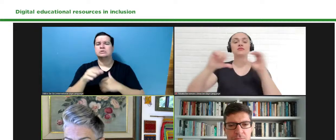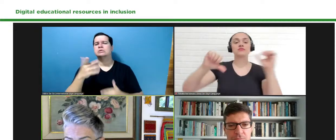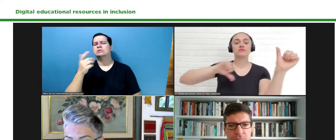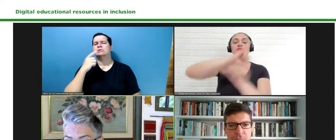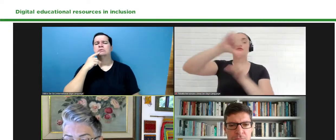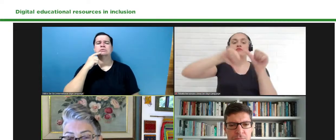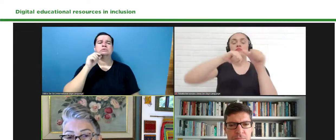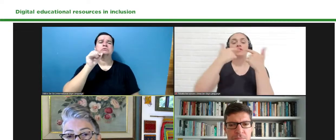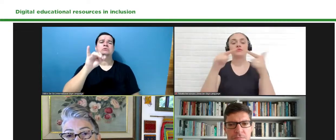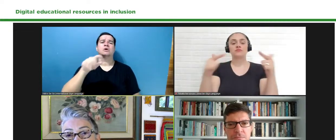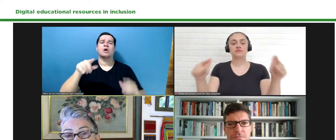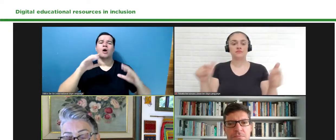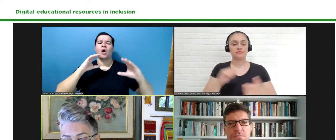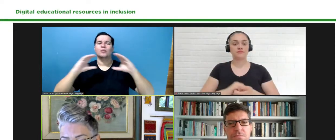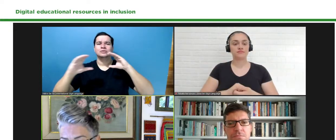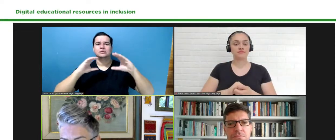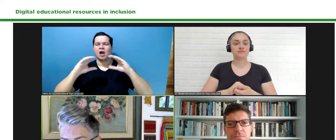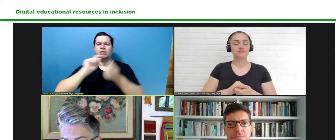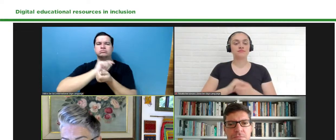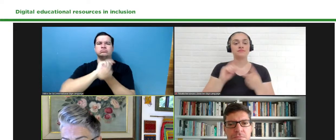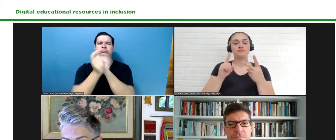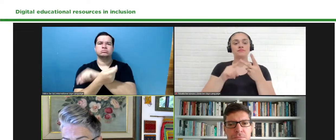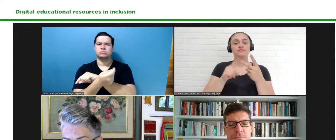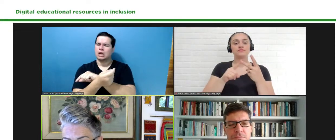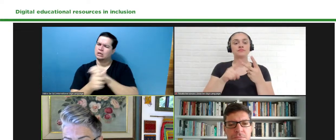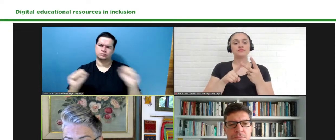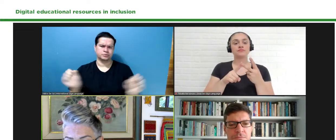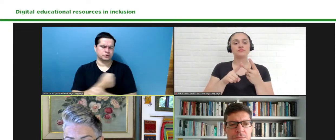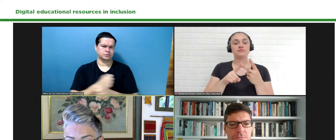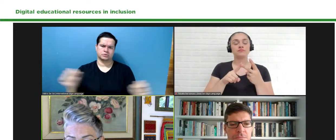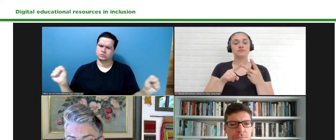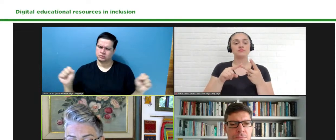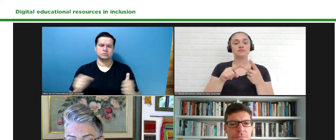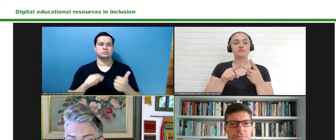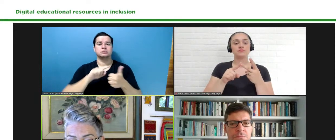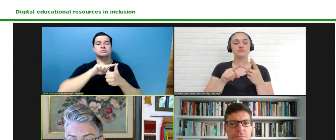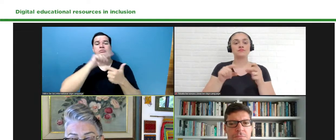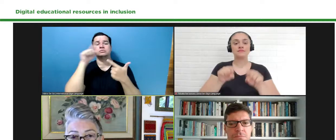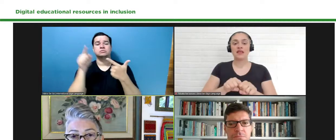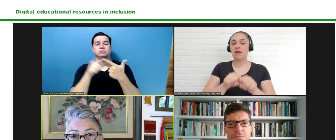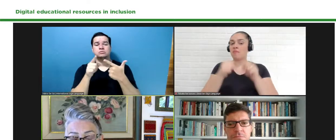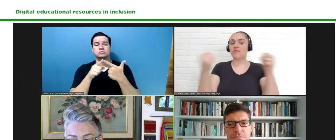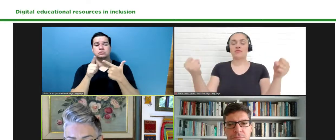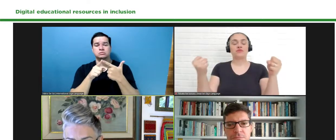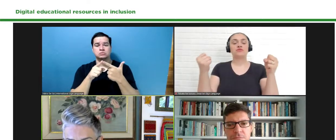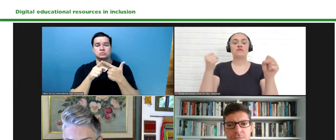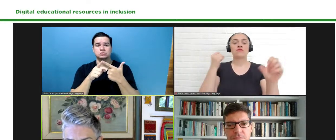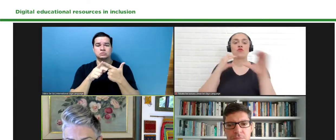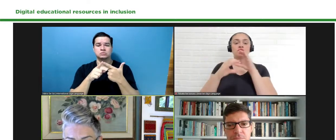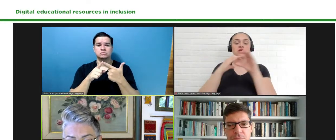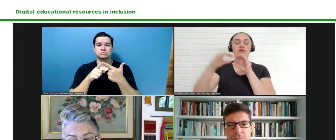Belief 2, it's impossible to transform communication without digital technology.